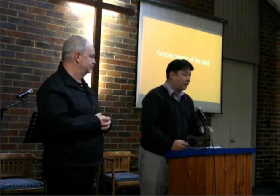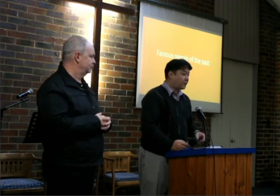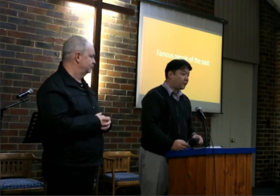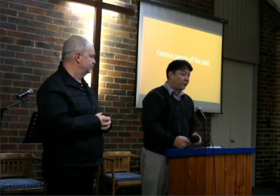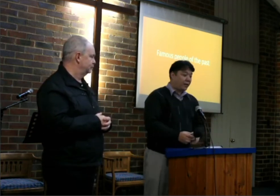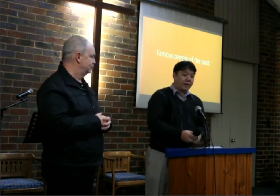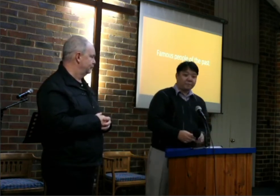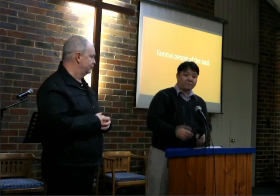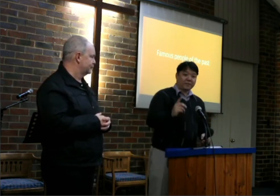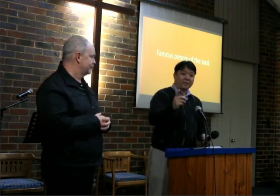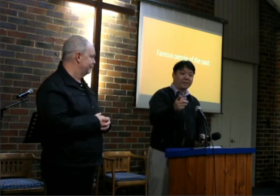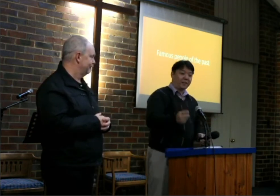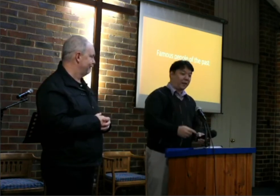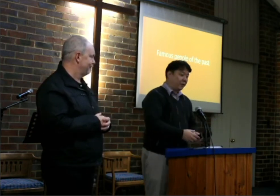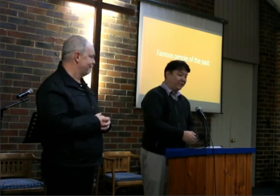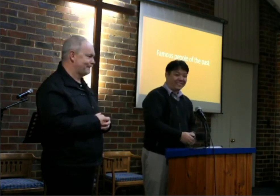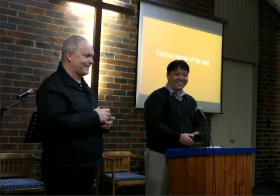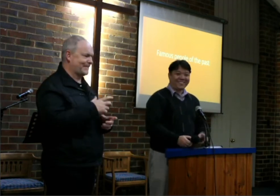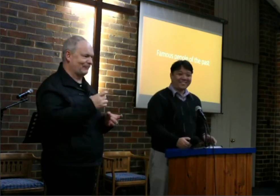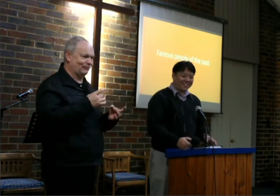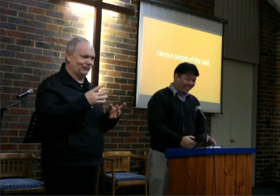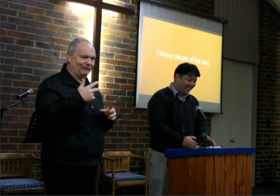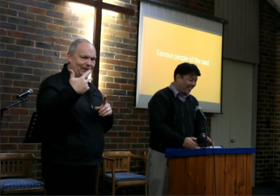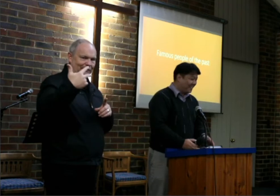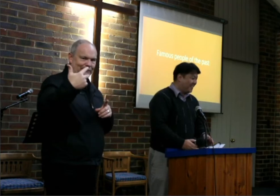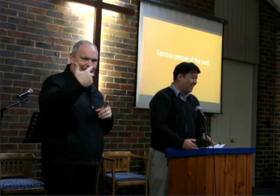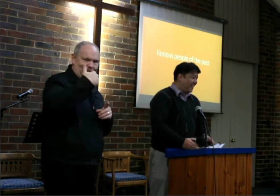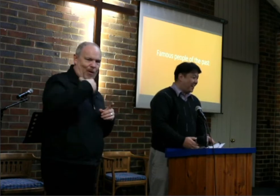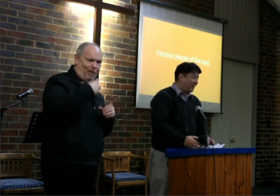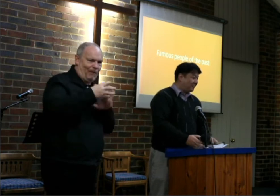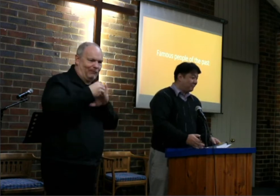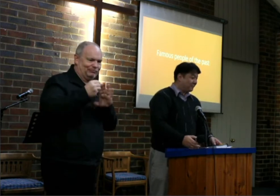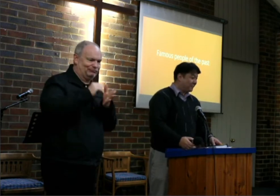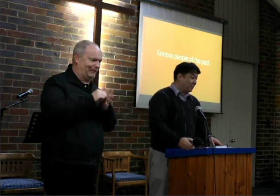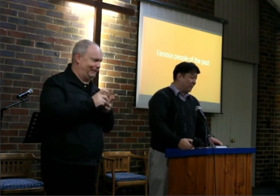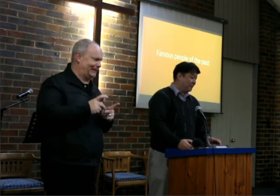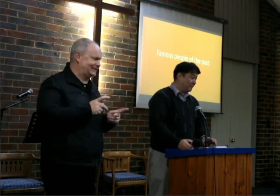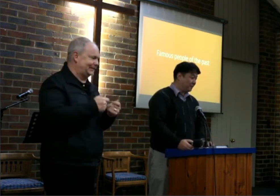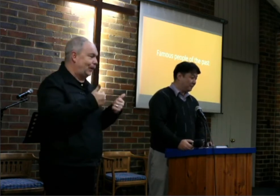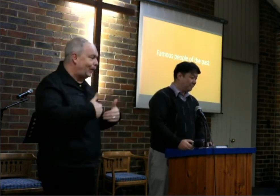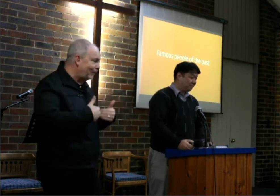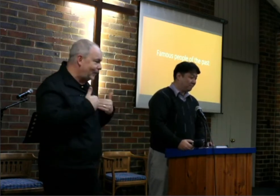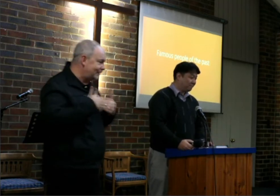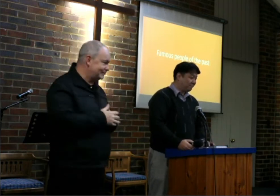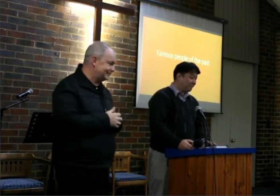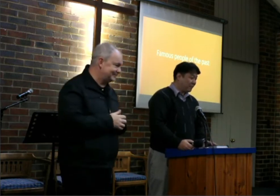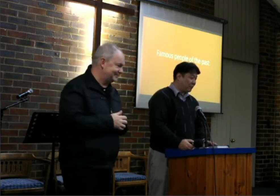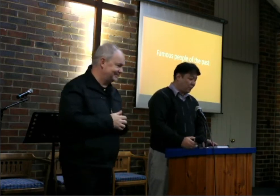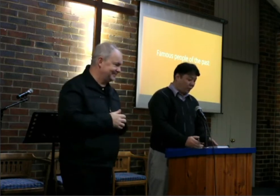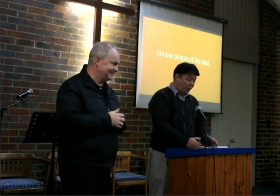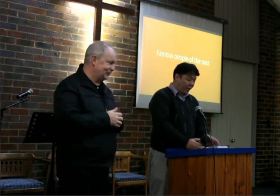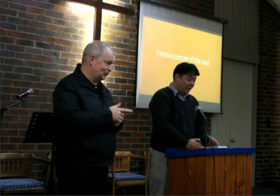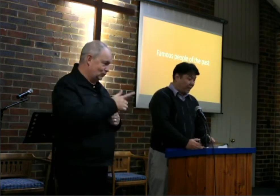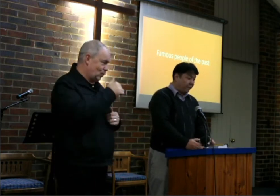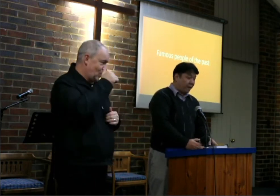I just have to be in the camera for the recording. Good morning. Do you